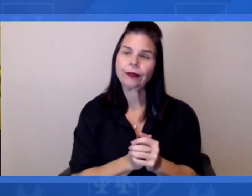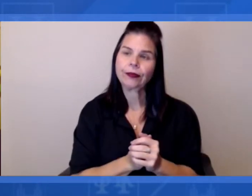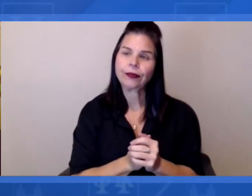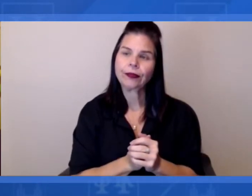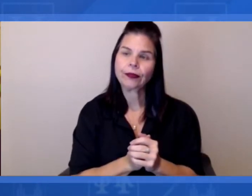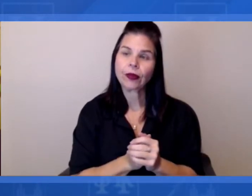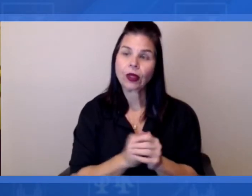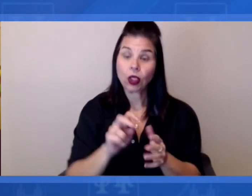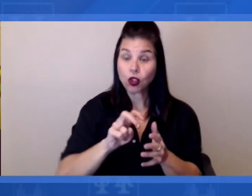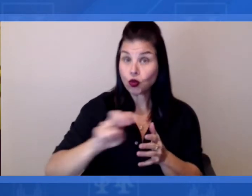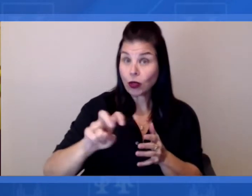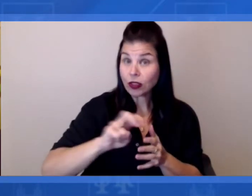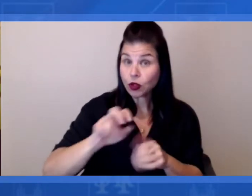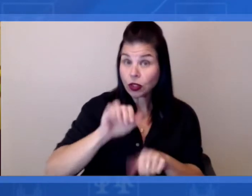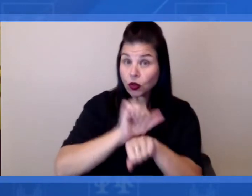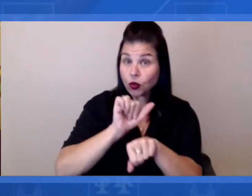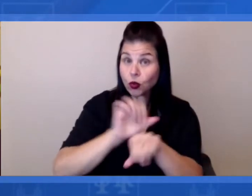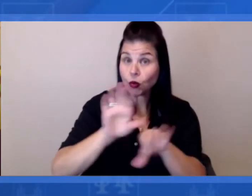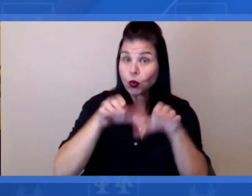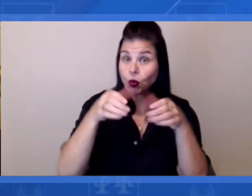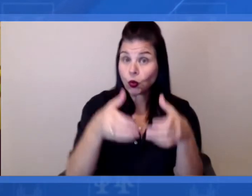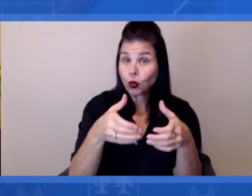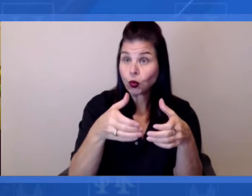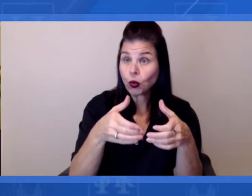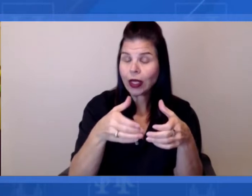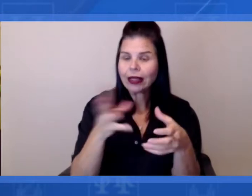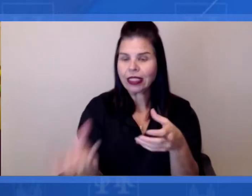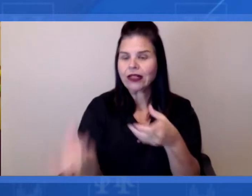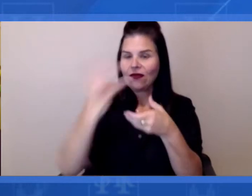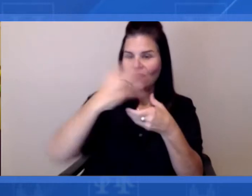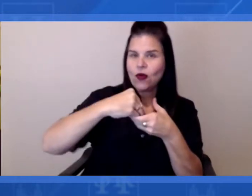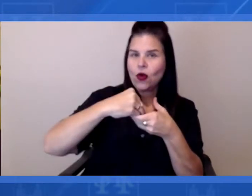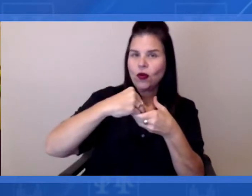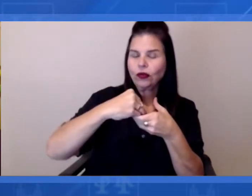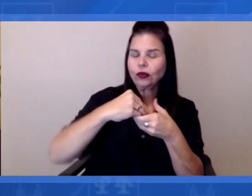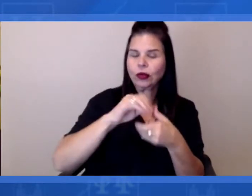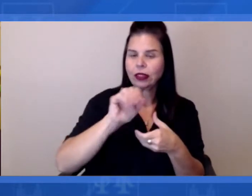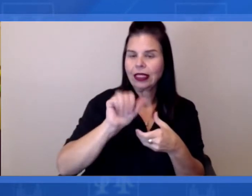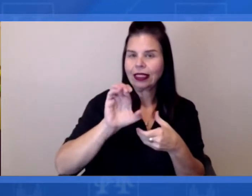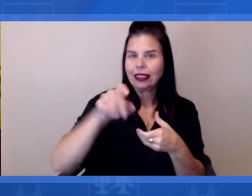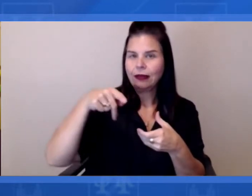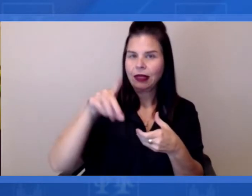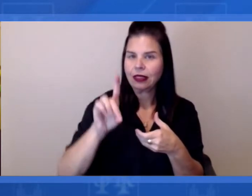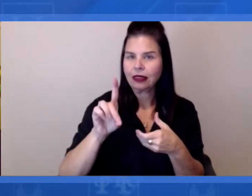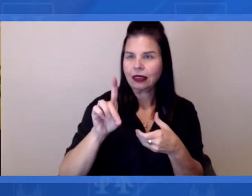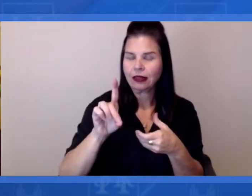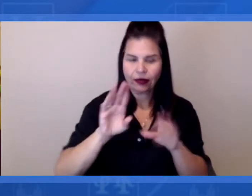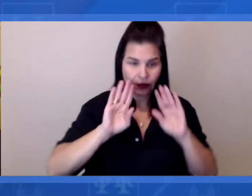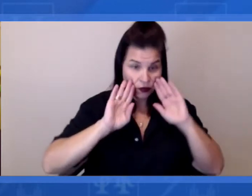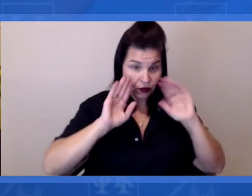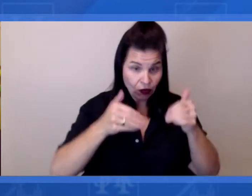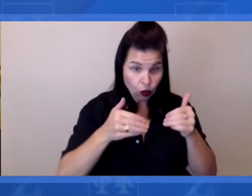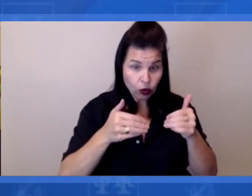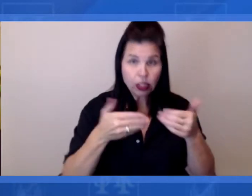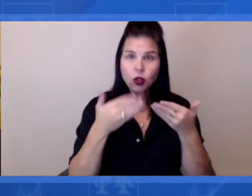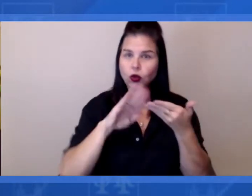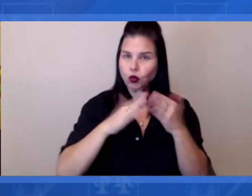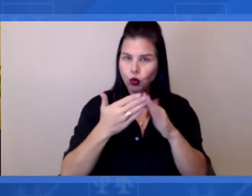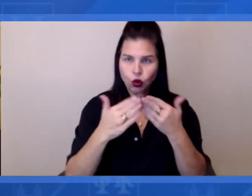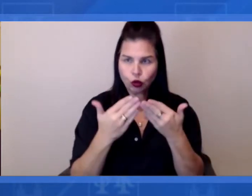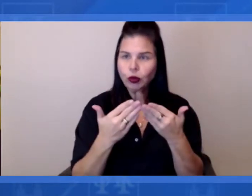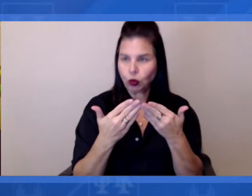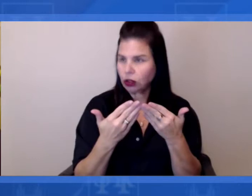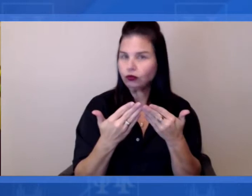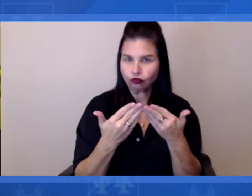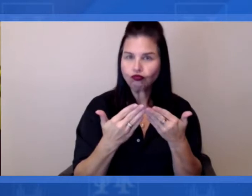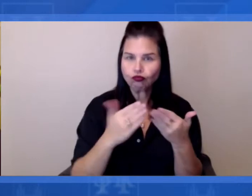The Transportation Working Group is part of the ACPD that focuses on public transit or